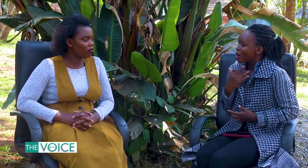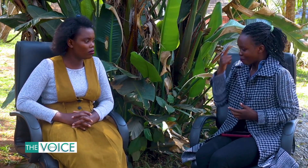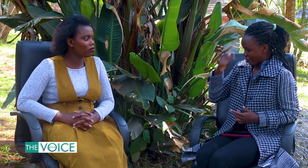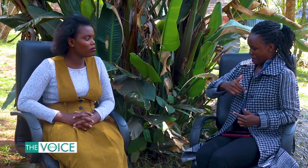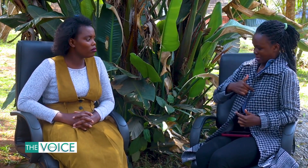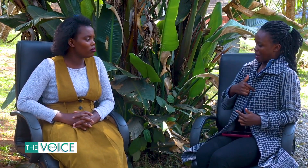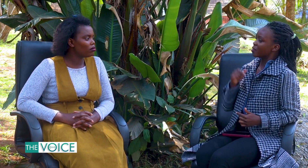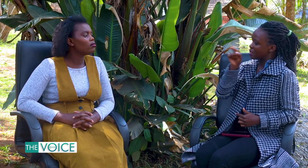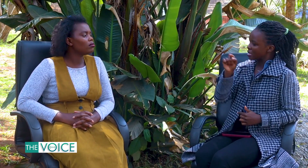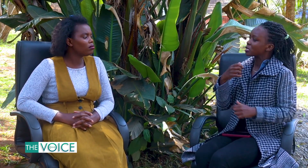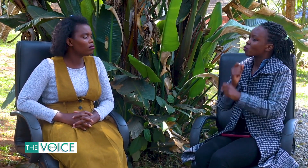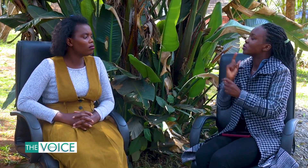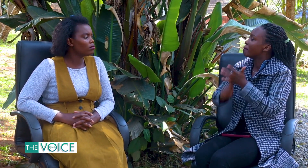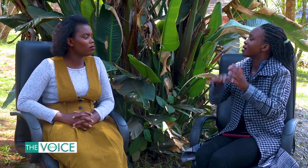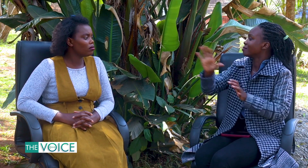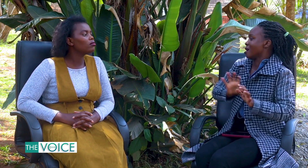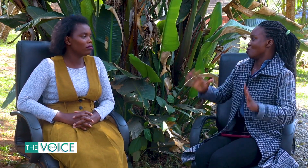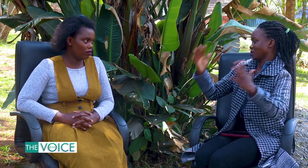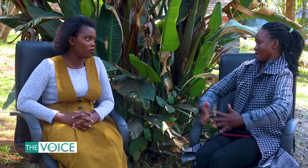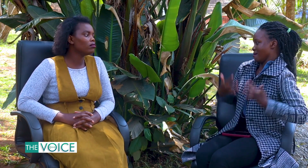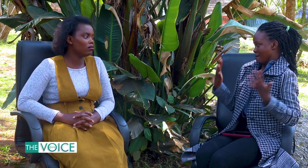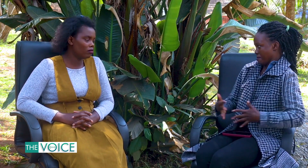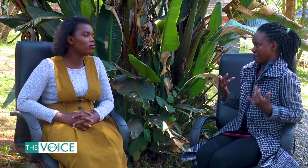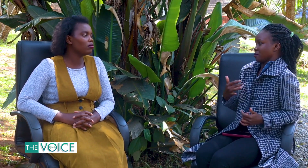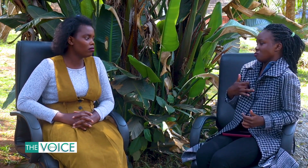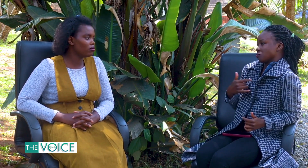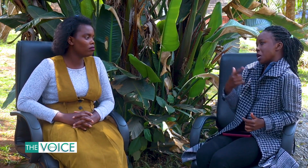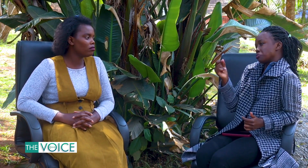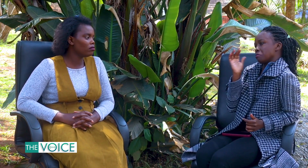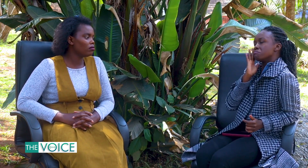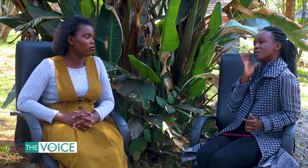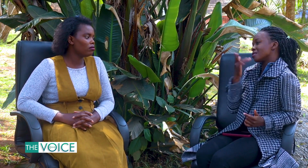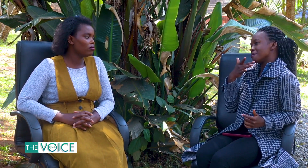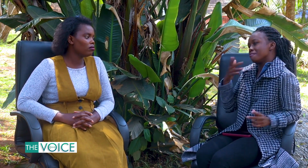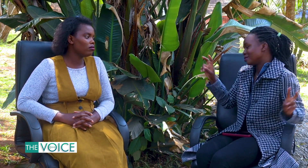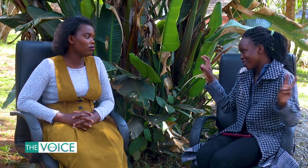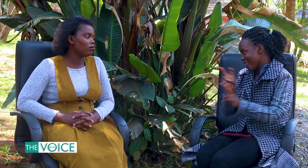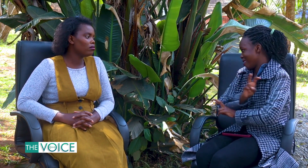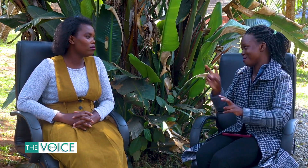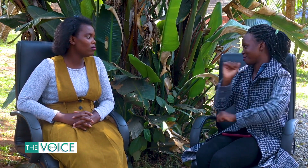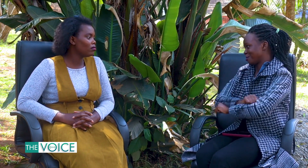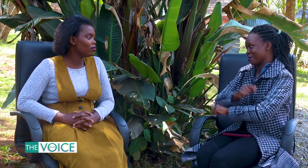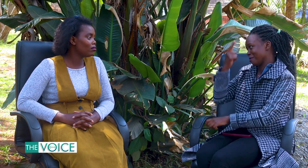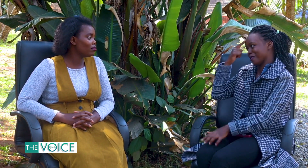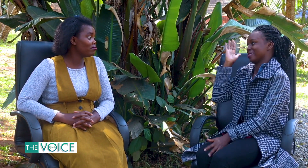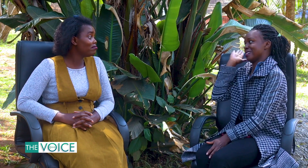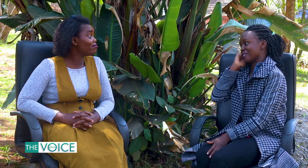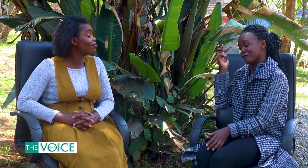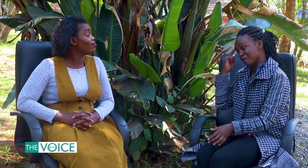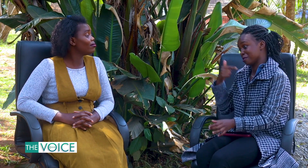had to trust me and take my action and do things which are actually making me happy. So at the time, my mom was able to look for a school